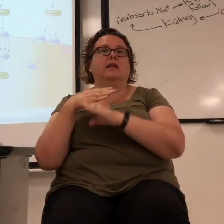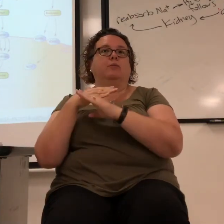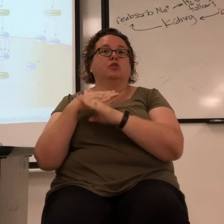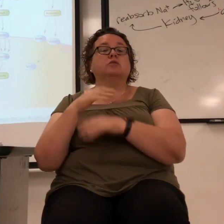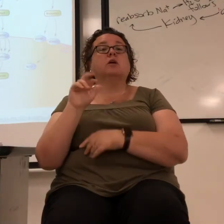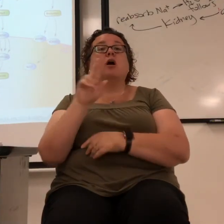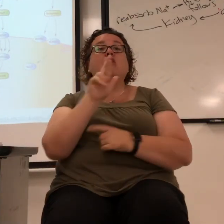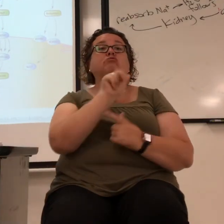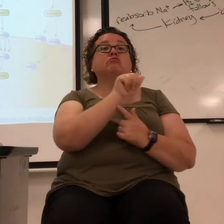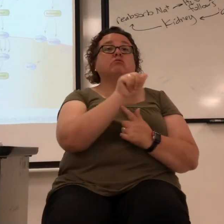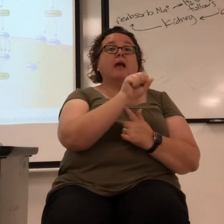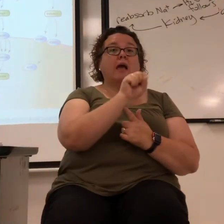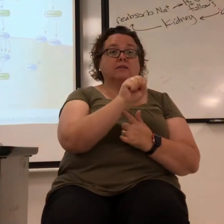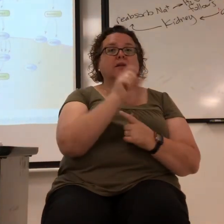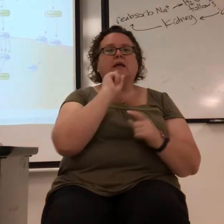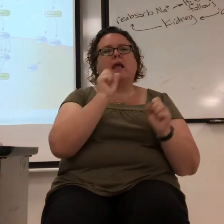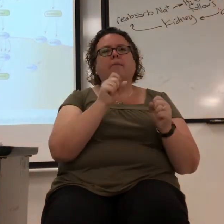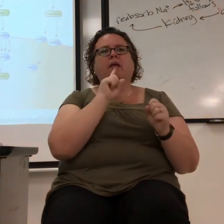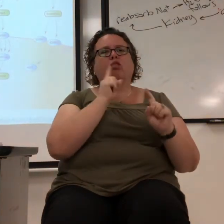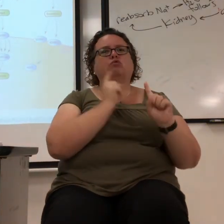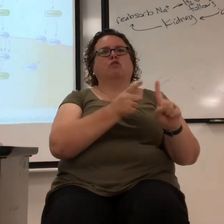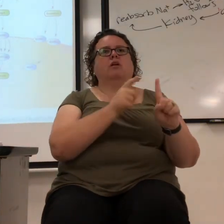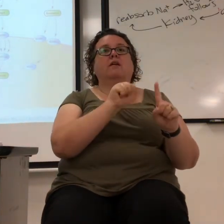can be the target of